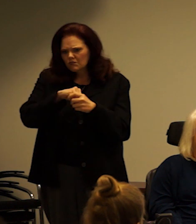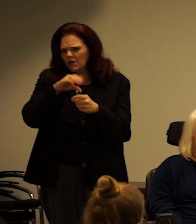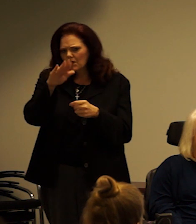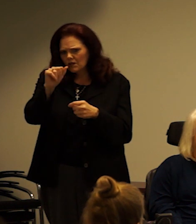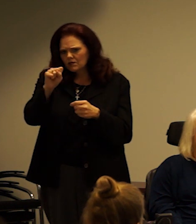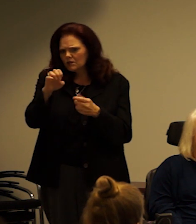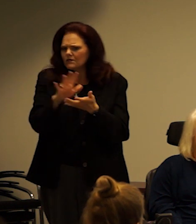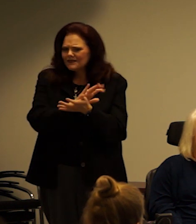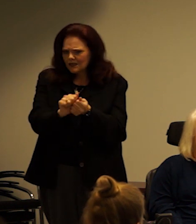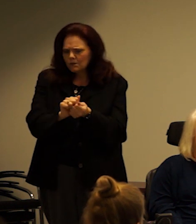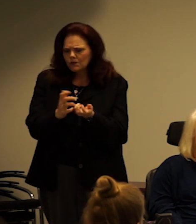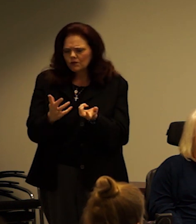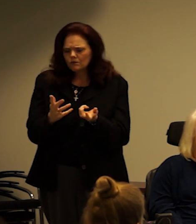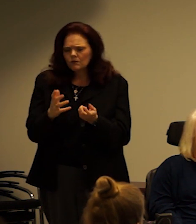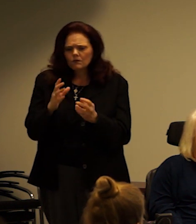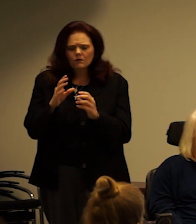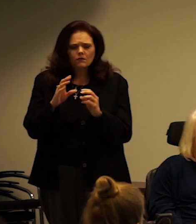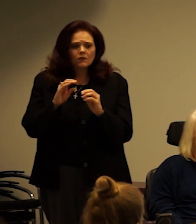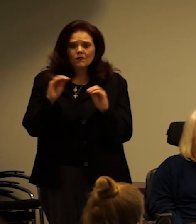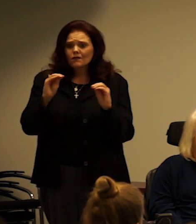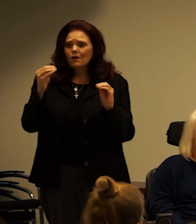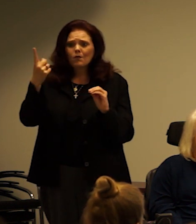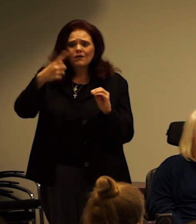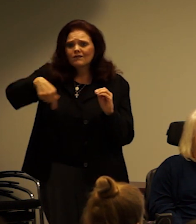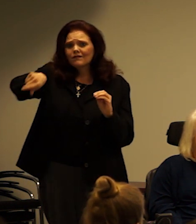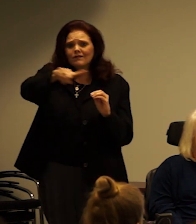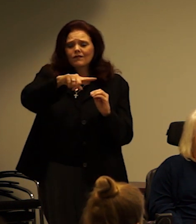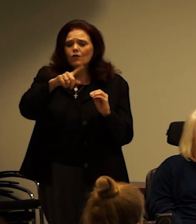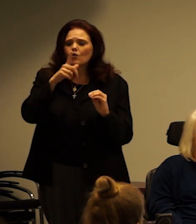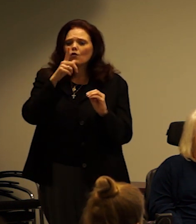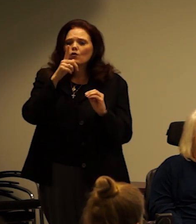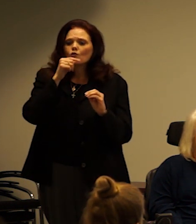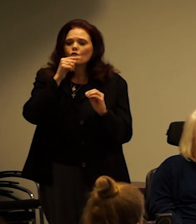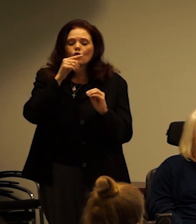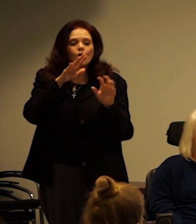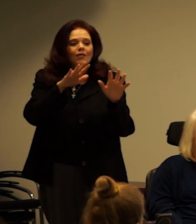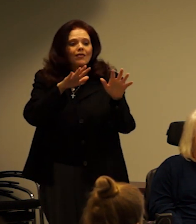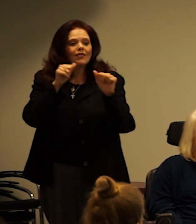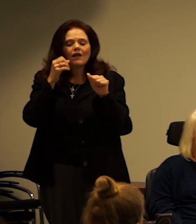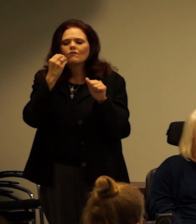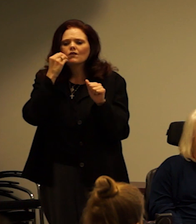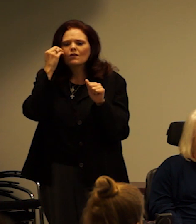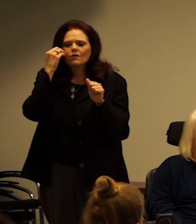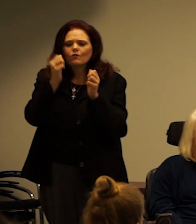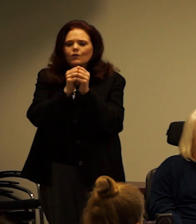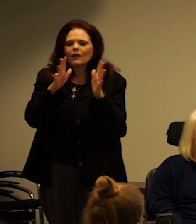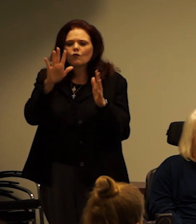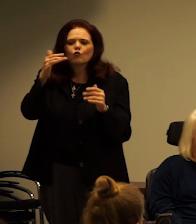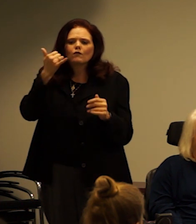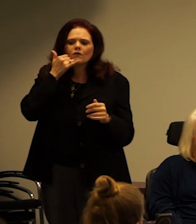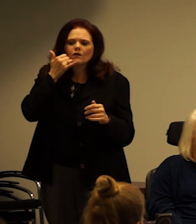okay? Because none of us, when was the last time you left home without your cell phone on purpose?